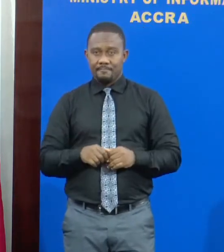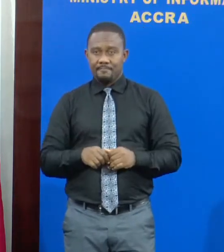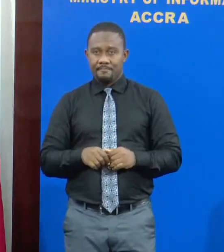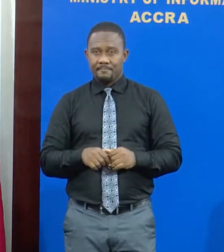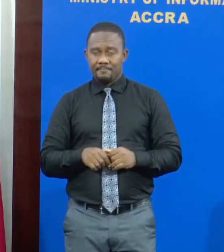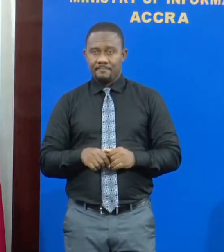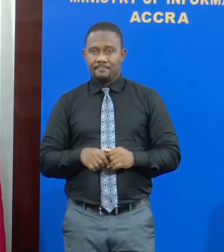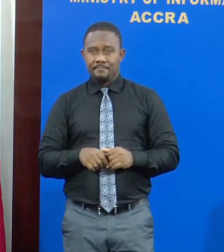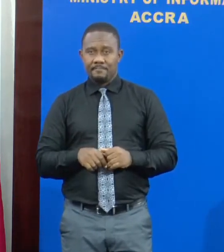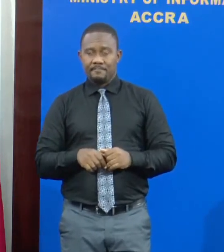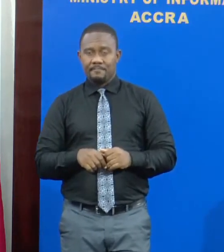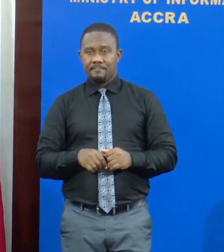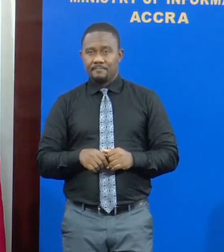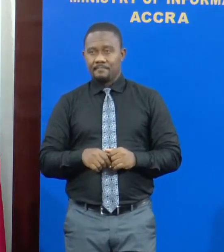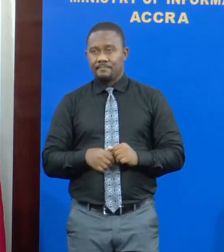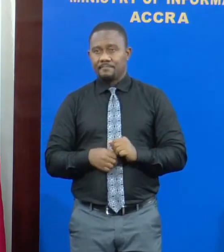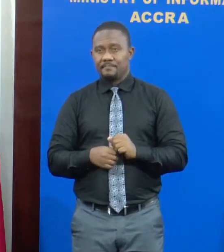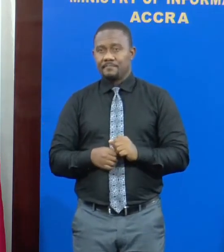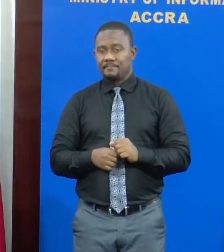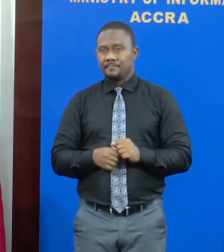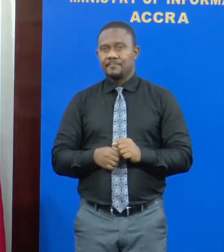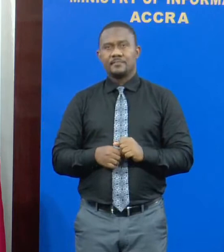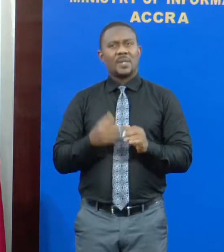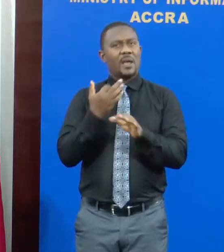first issuance to Ghanaians.